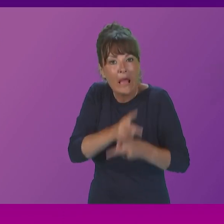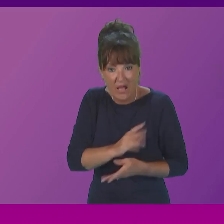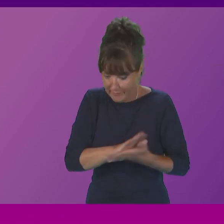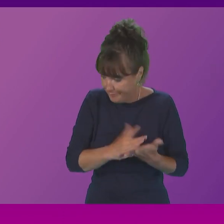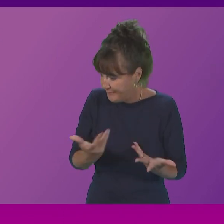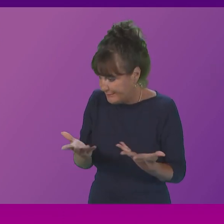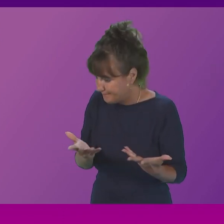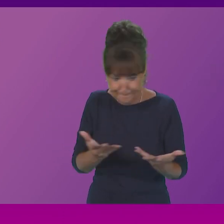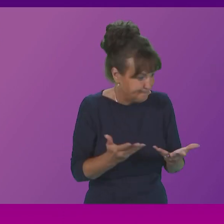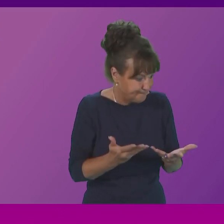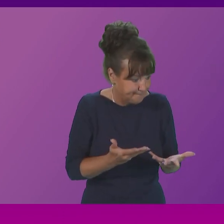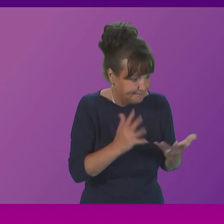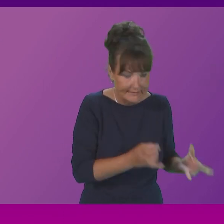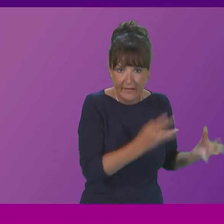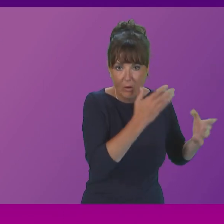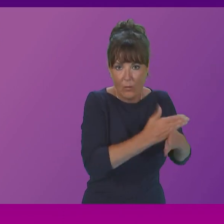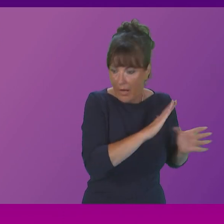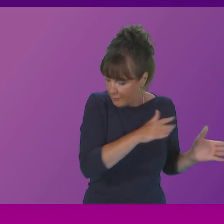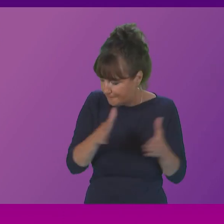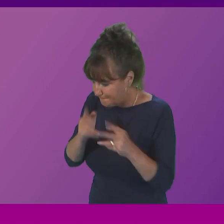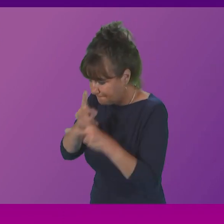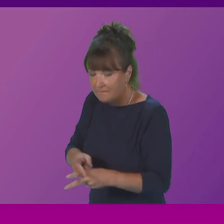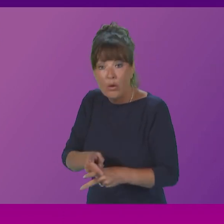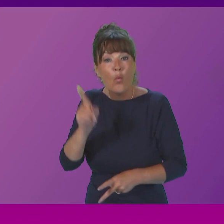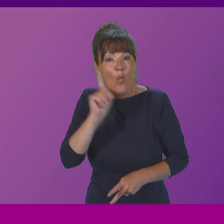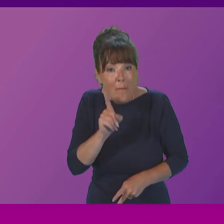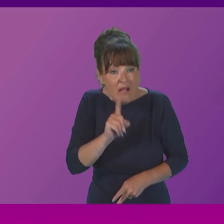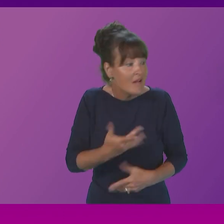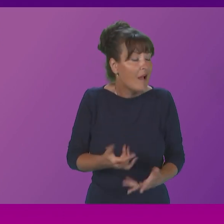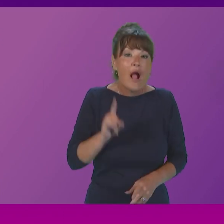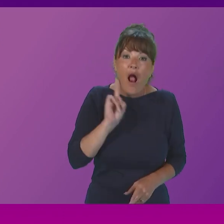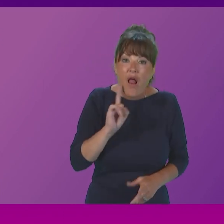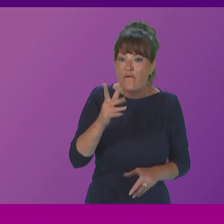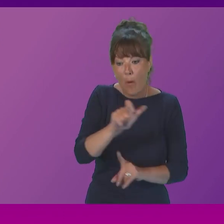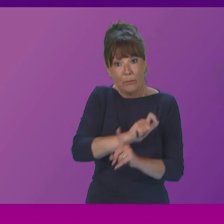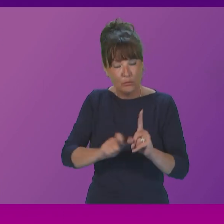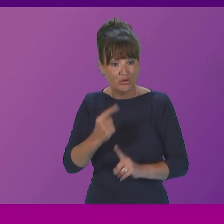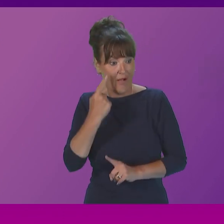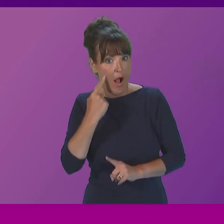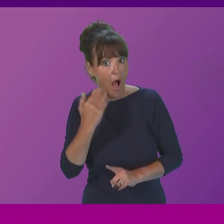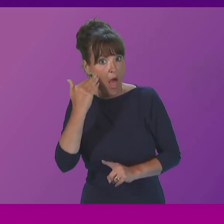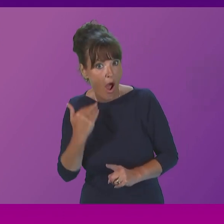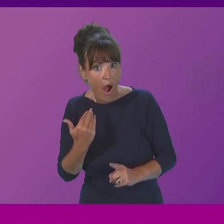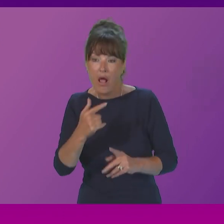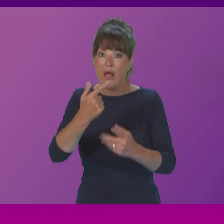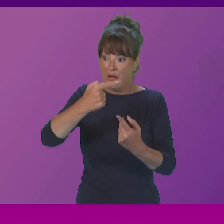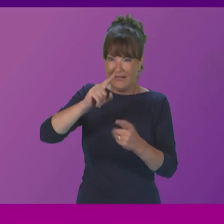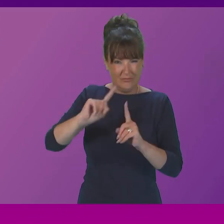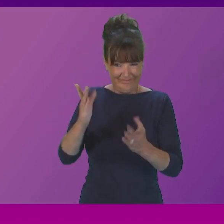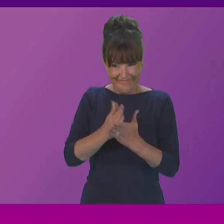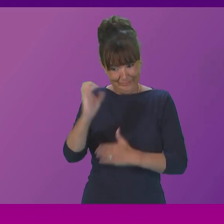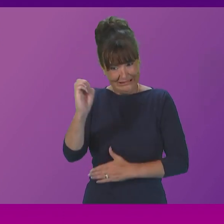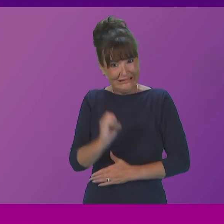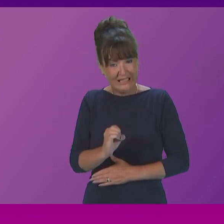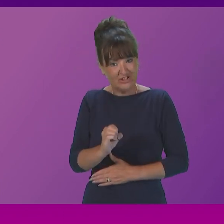income. Women and girls from marginalised backgrounds, from communities of colour, disproportionately more likely to be